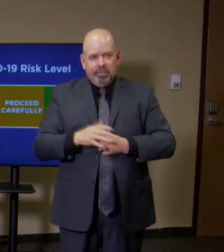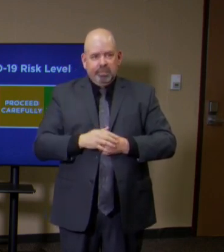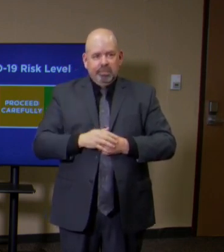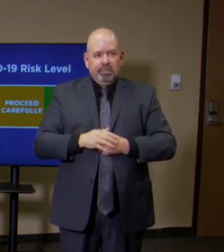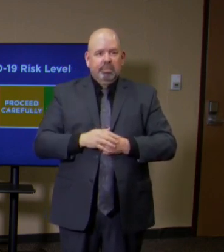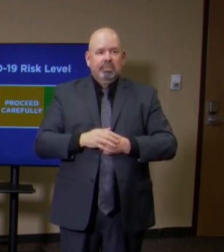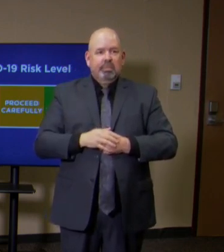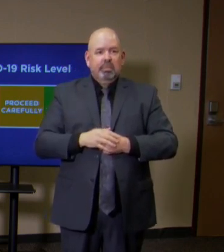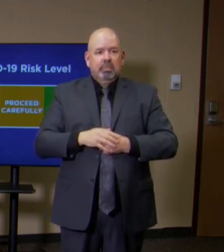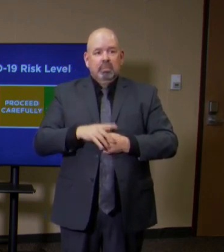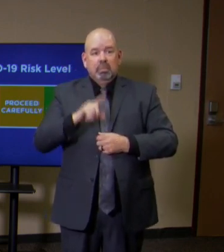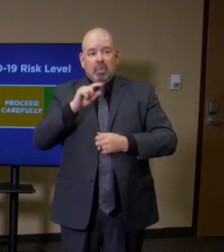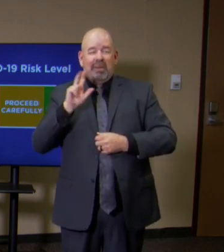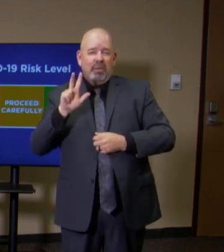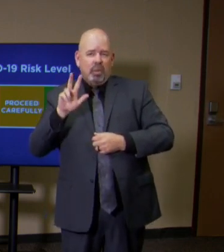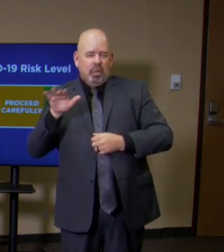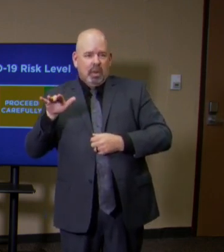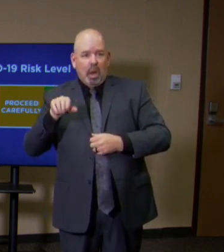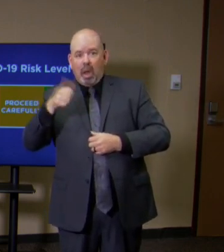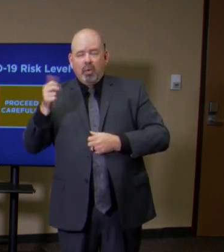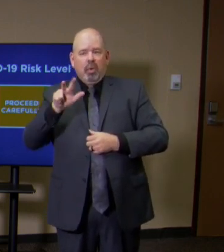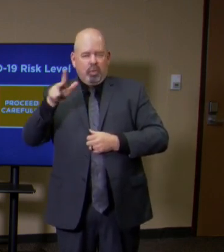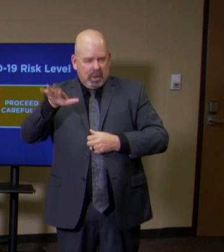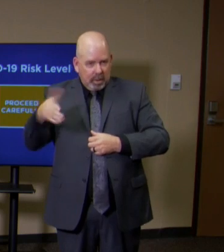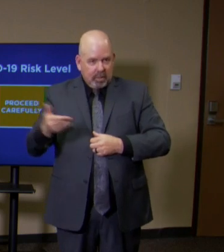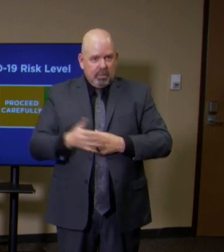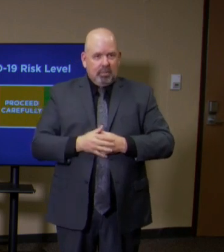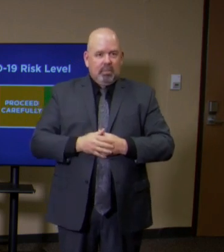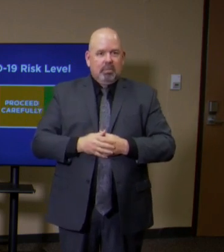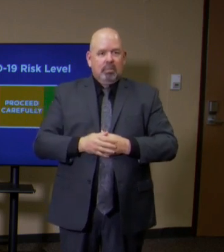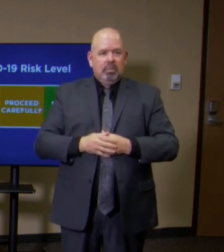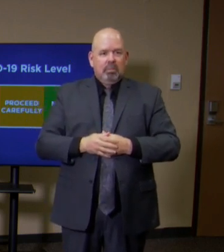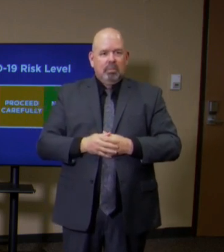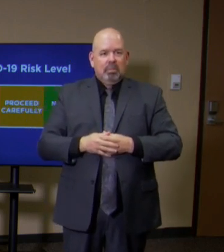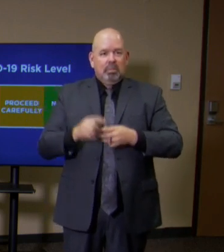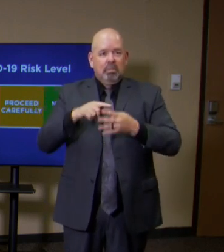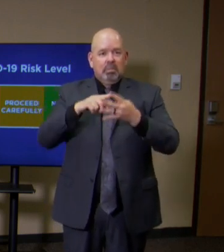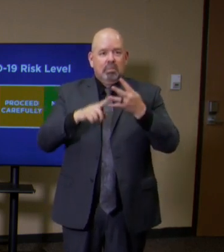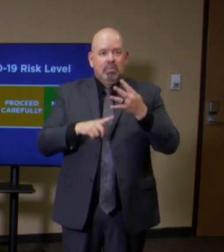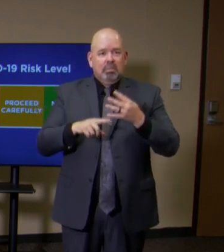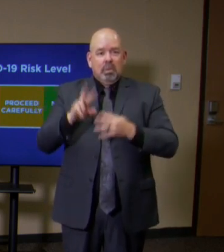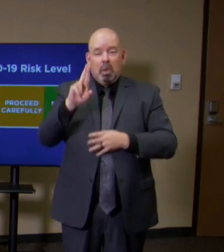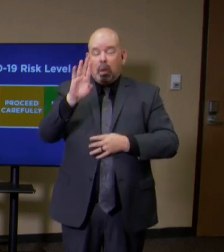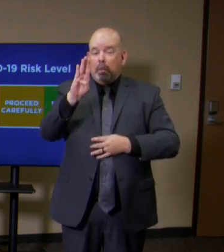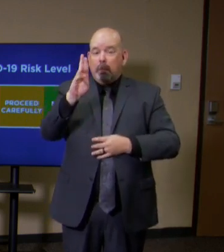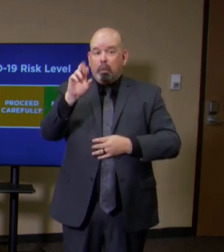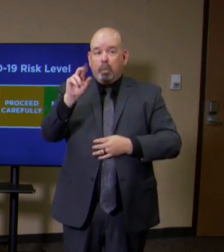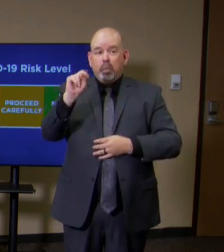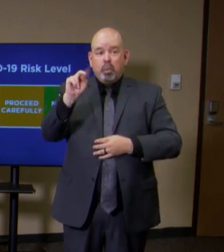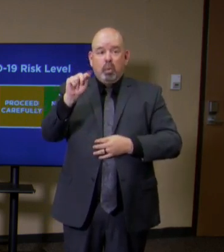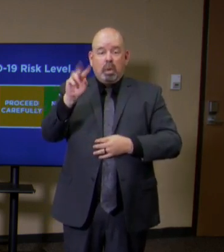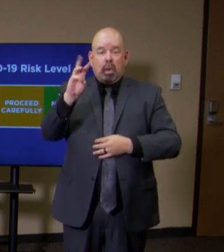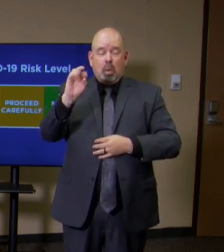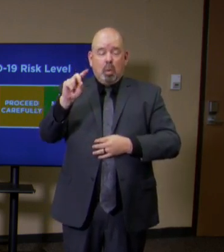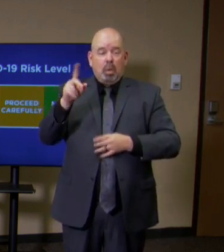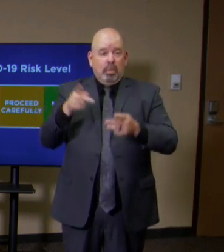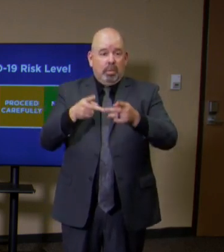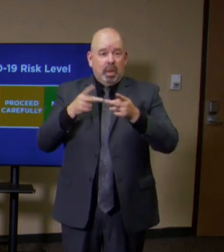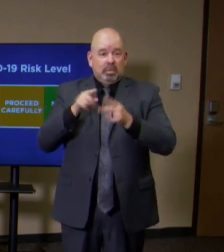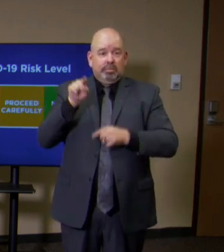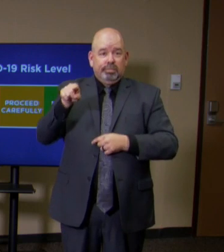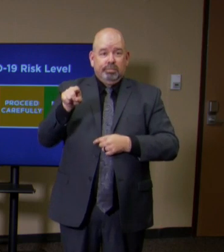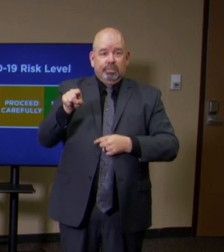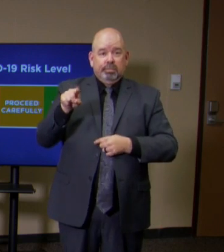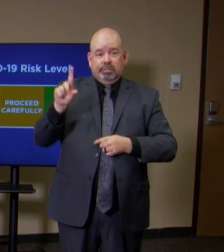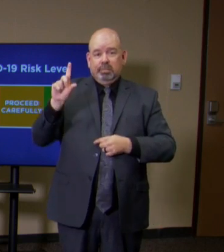residents or staff and 10 deaths. Brentwood Place 2 has 20 residents or staff